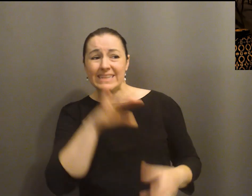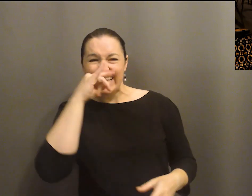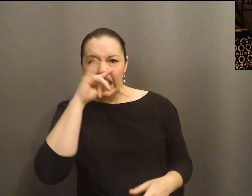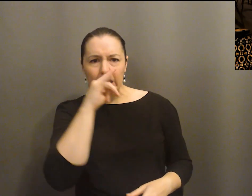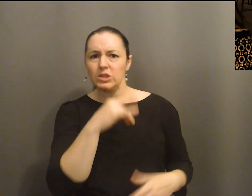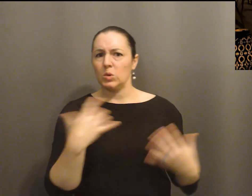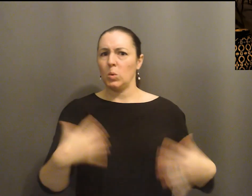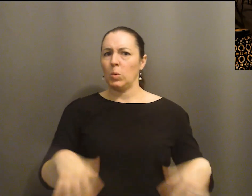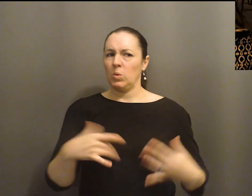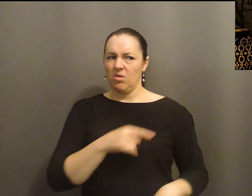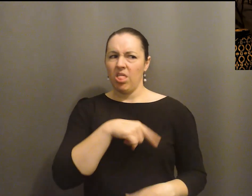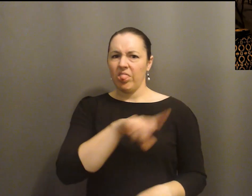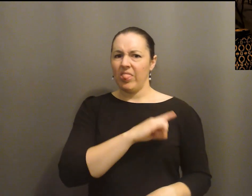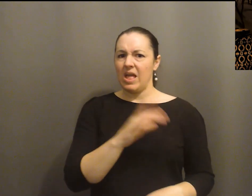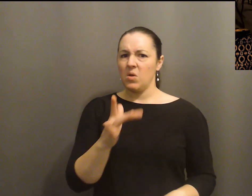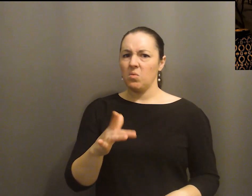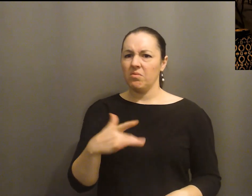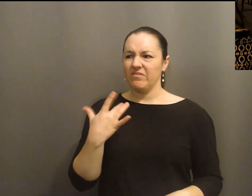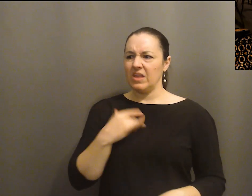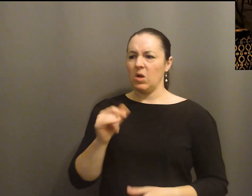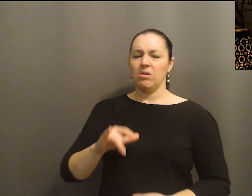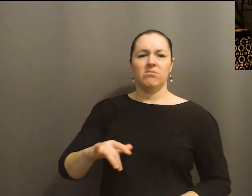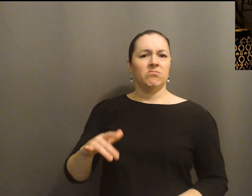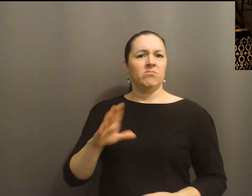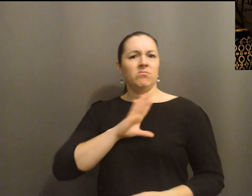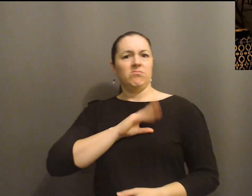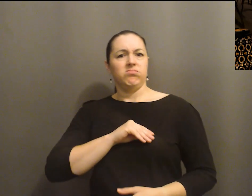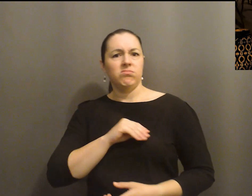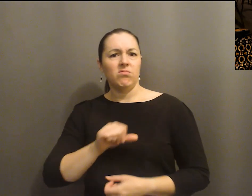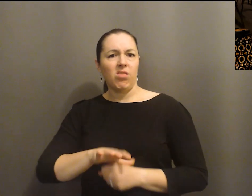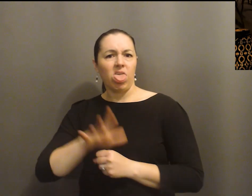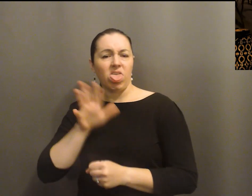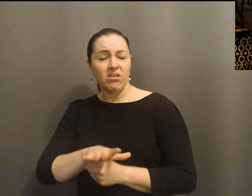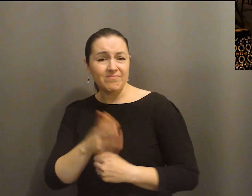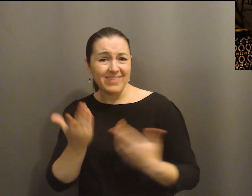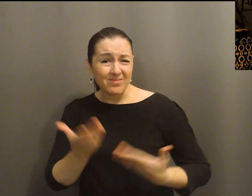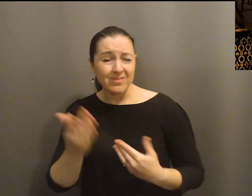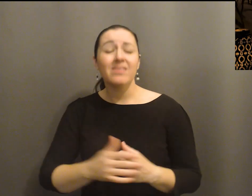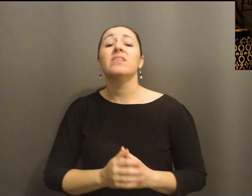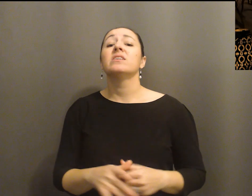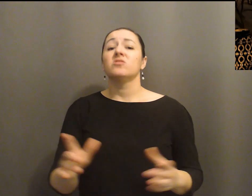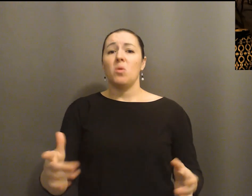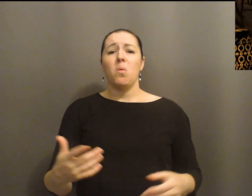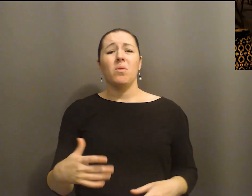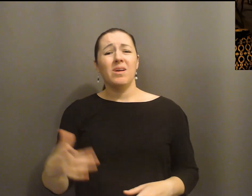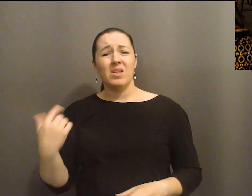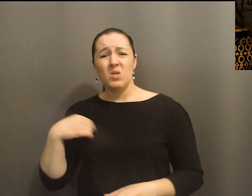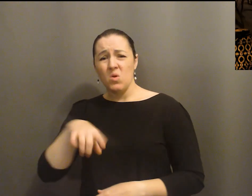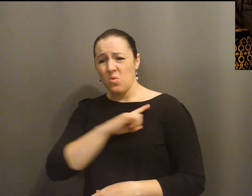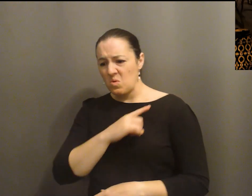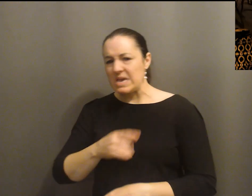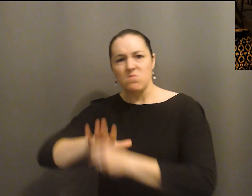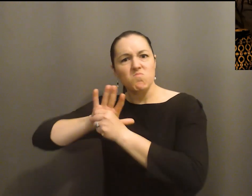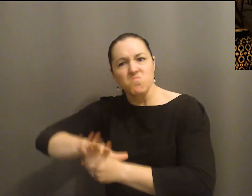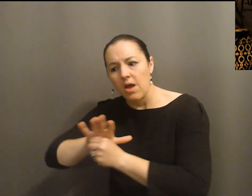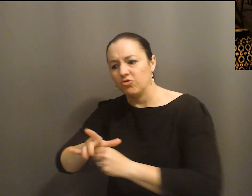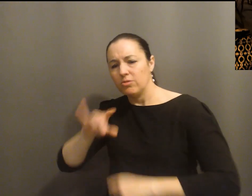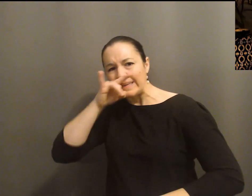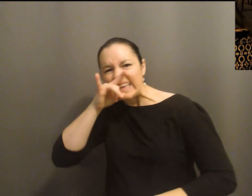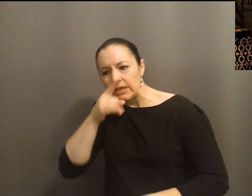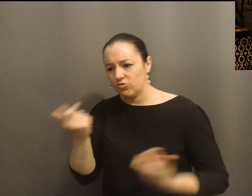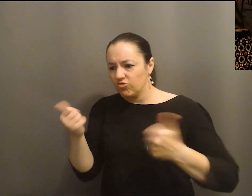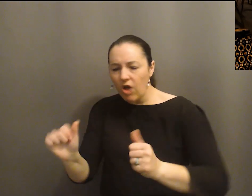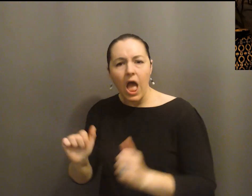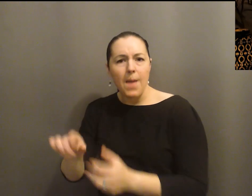so do I sometimes See what's worse is We'll crush our kids Under the pressure We put on ourselves To be perfect